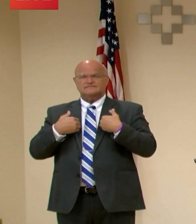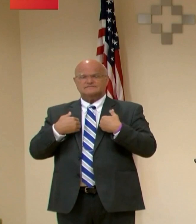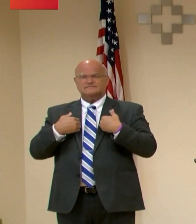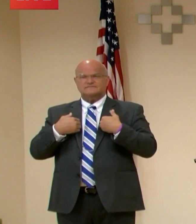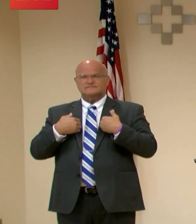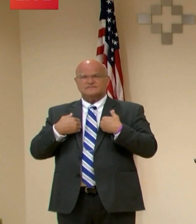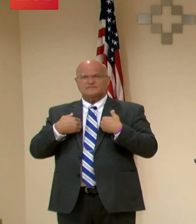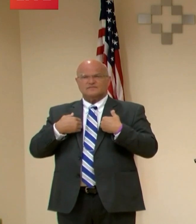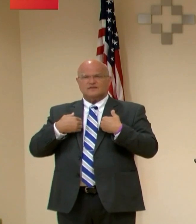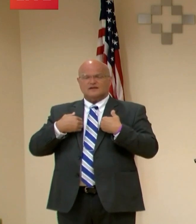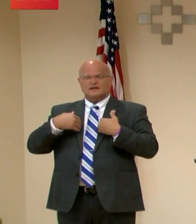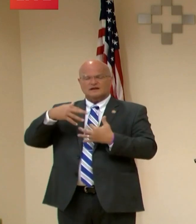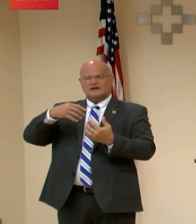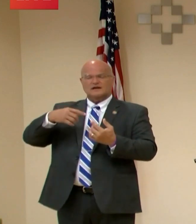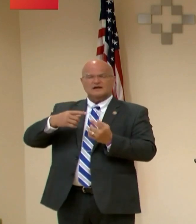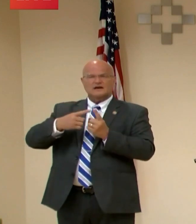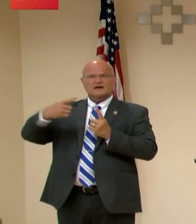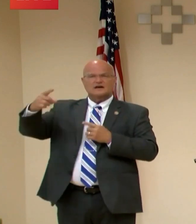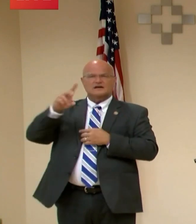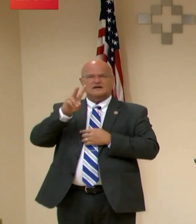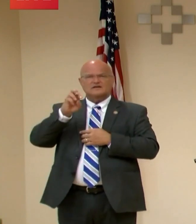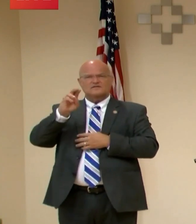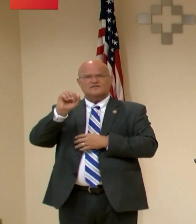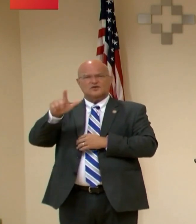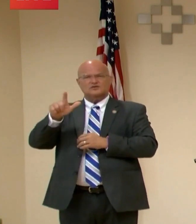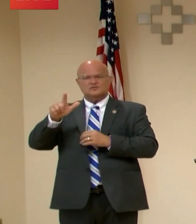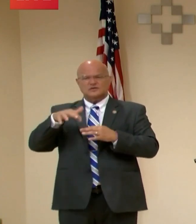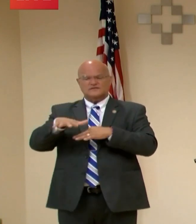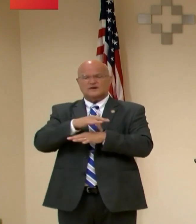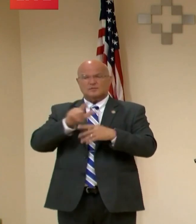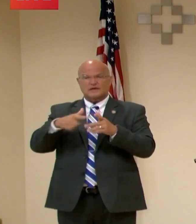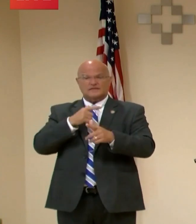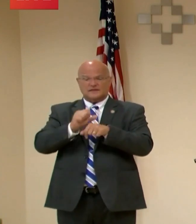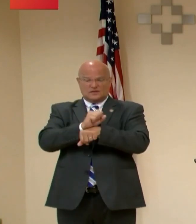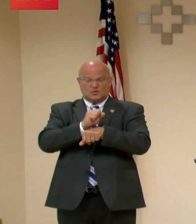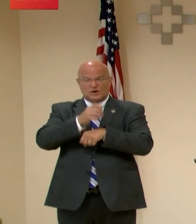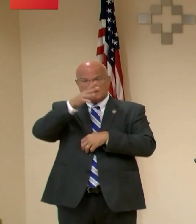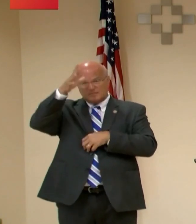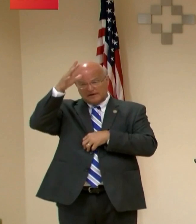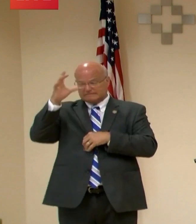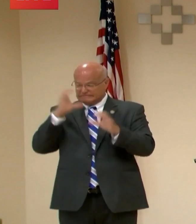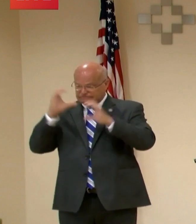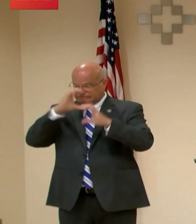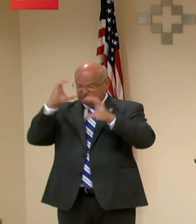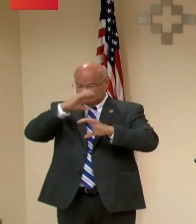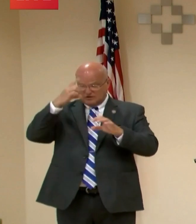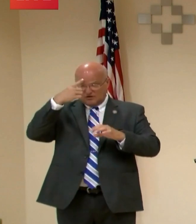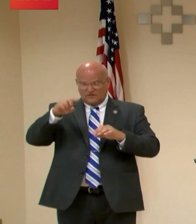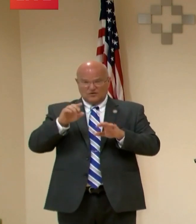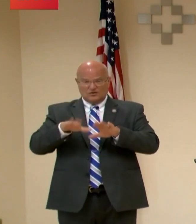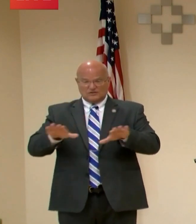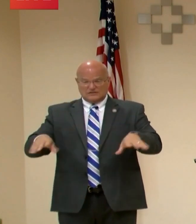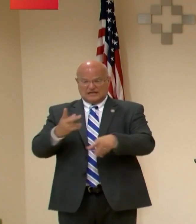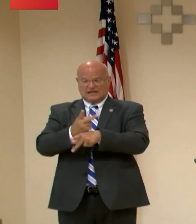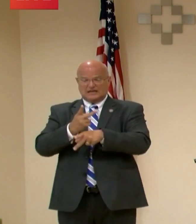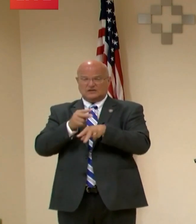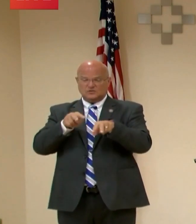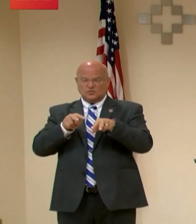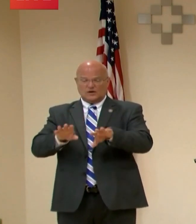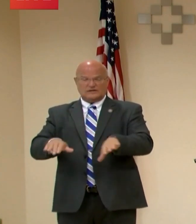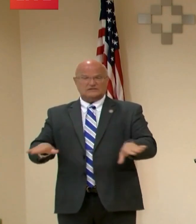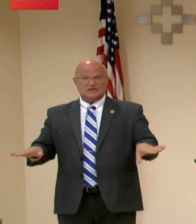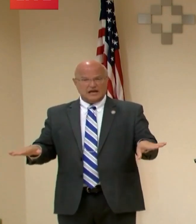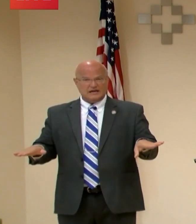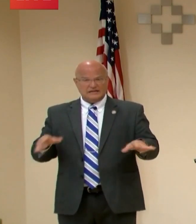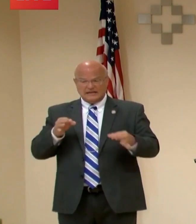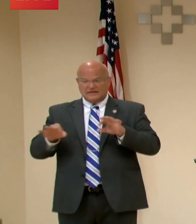virtual environment, then every working parent has to scramble around for somebody to watch the